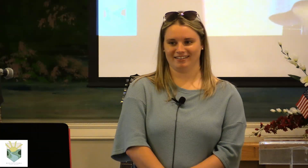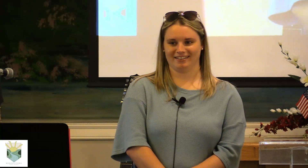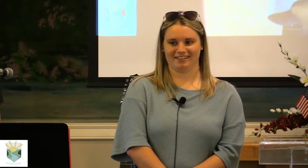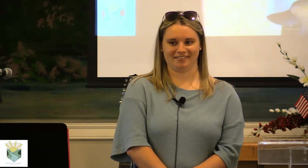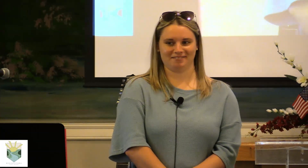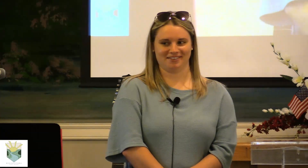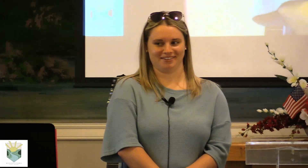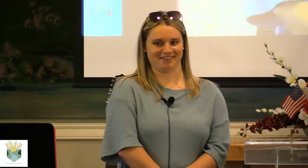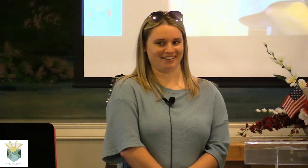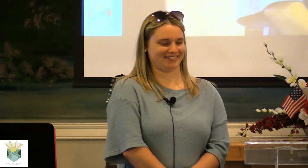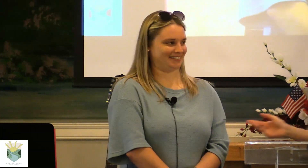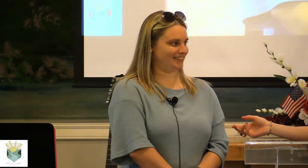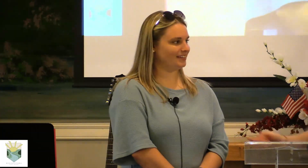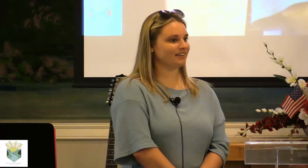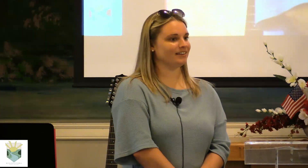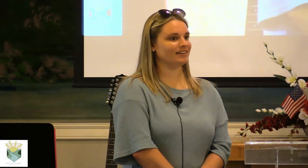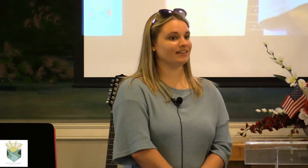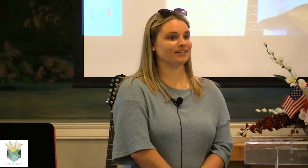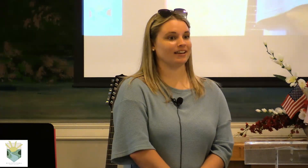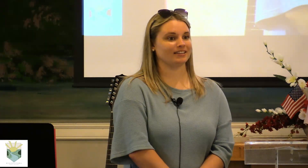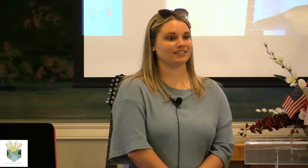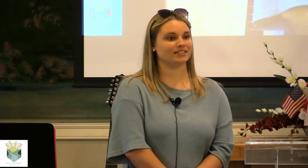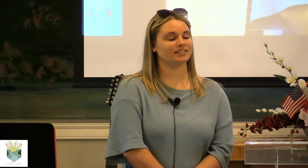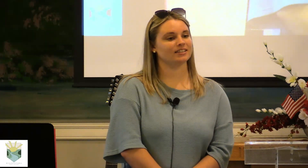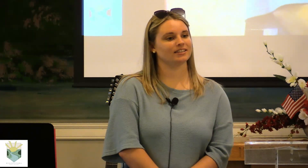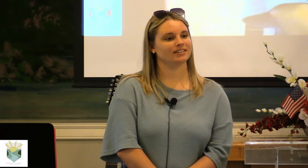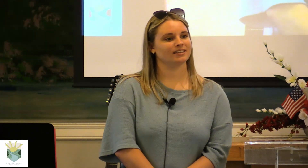I love the interaction. Yes.